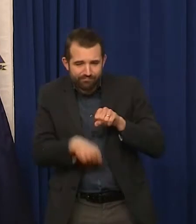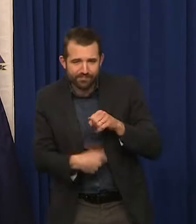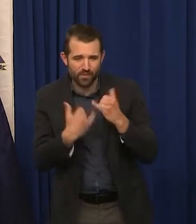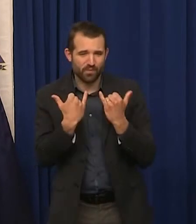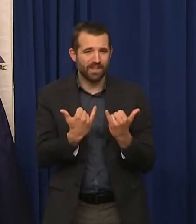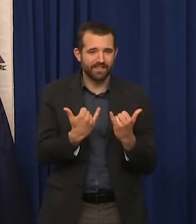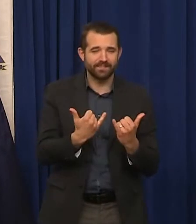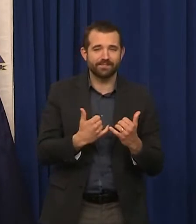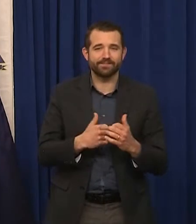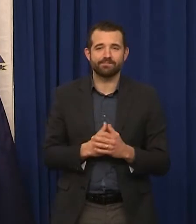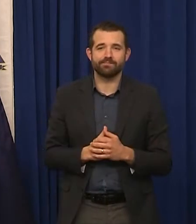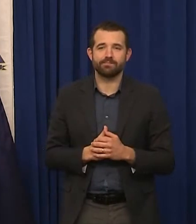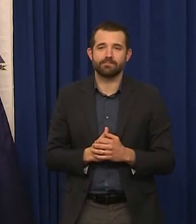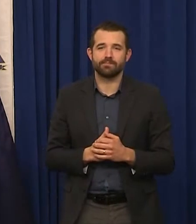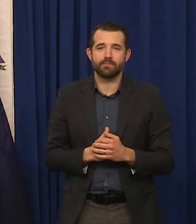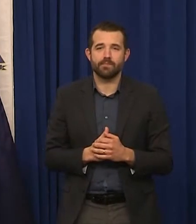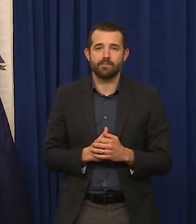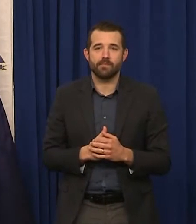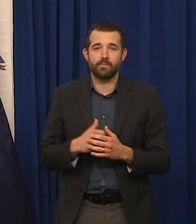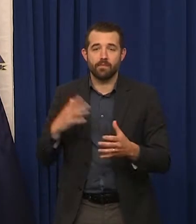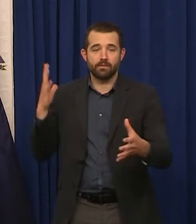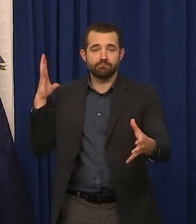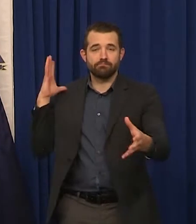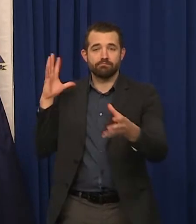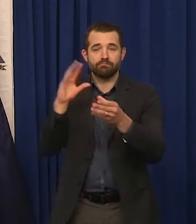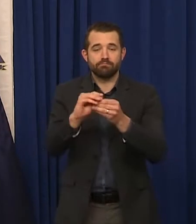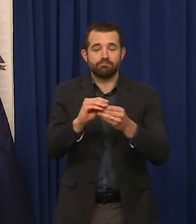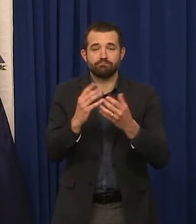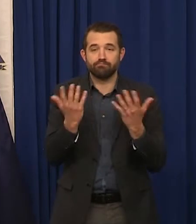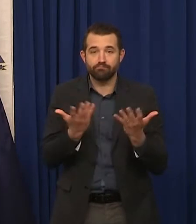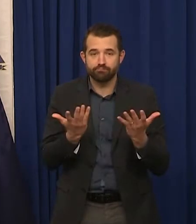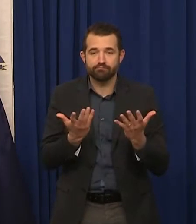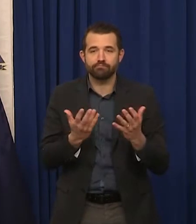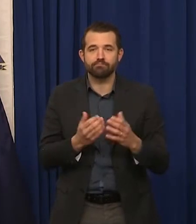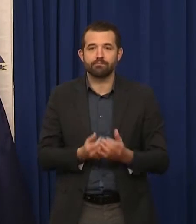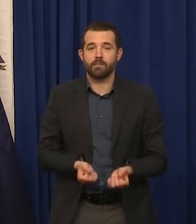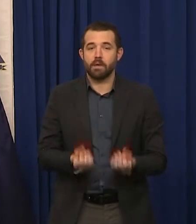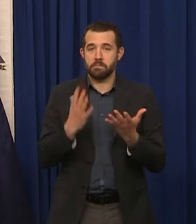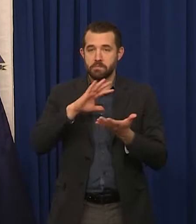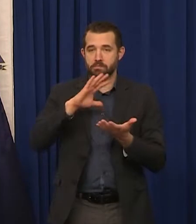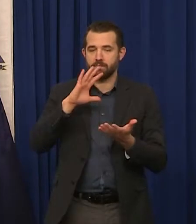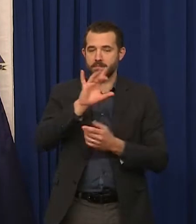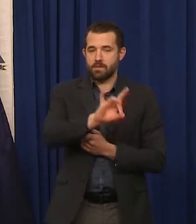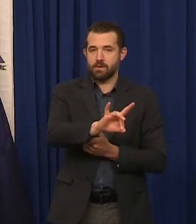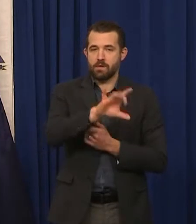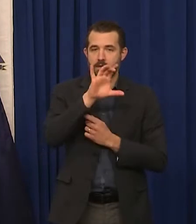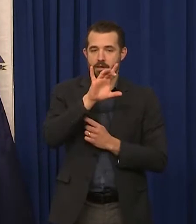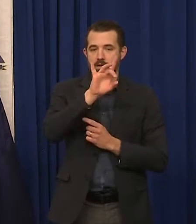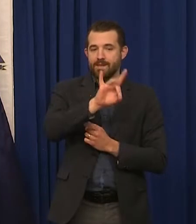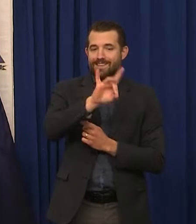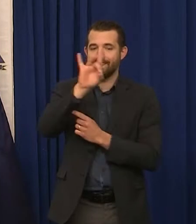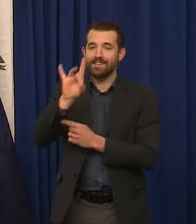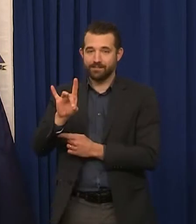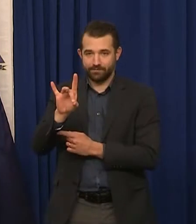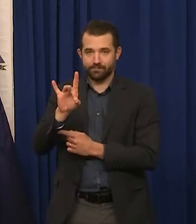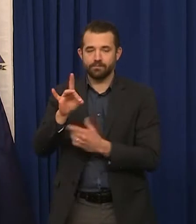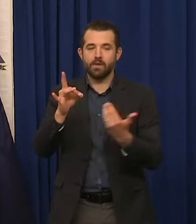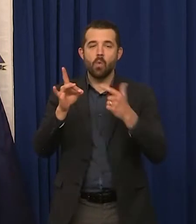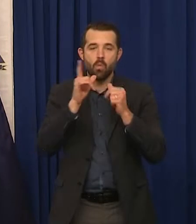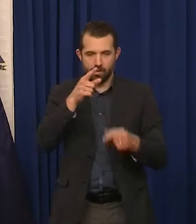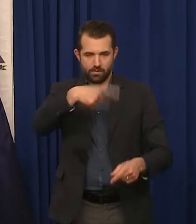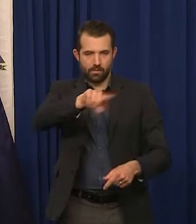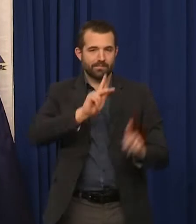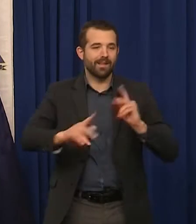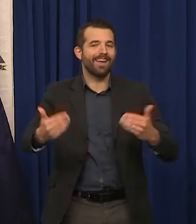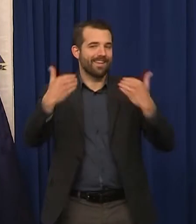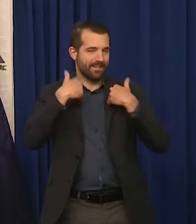Overall, Maine CDC is now reporting a total of 888 cases of COVID-19